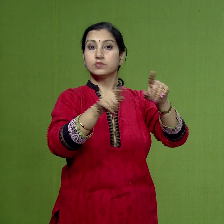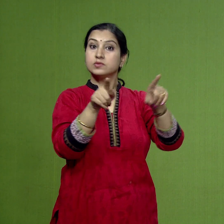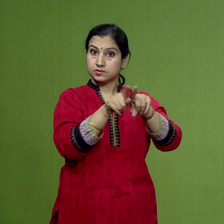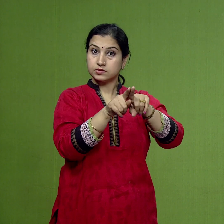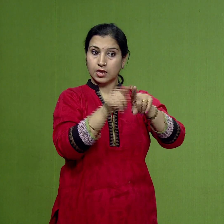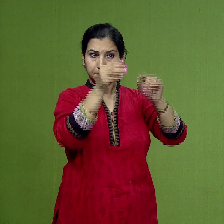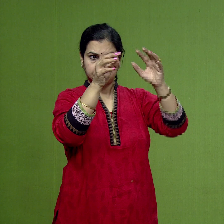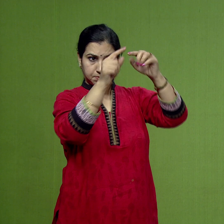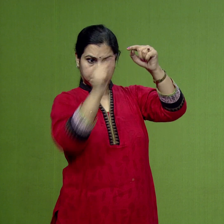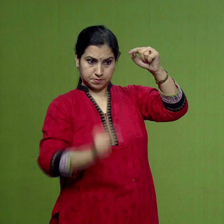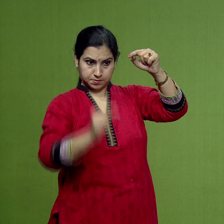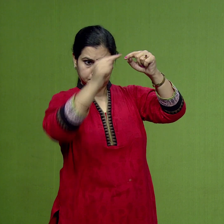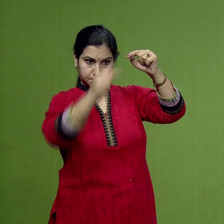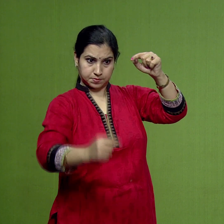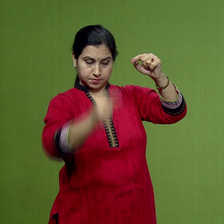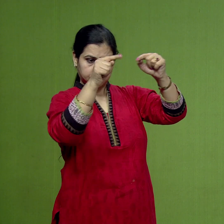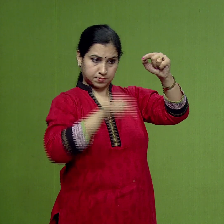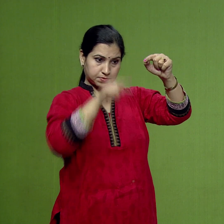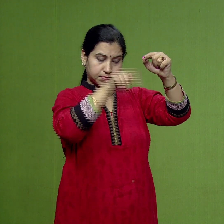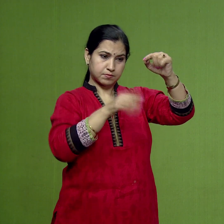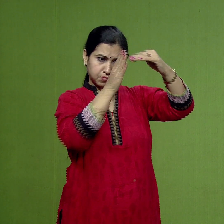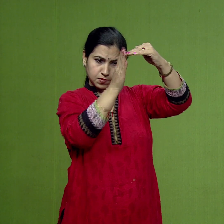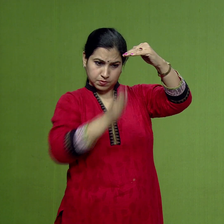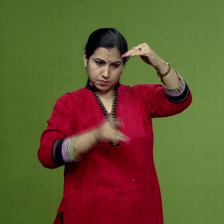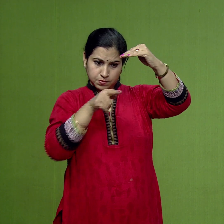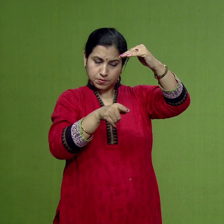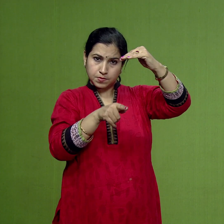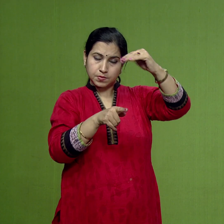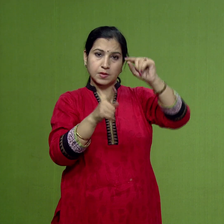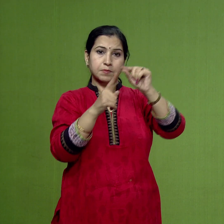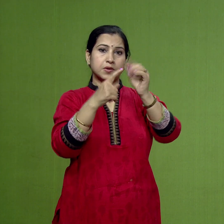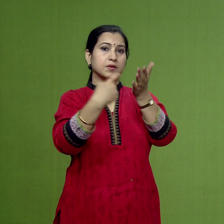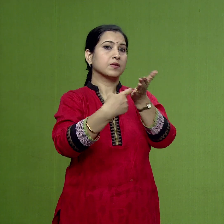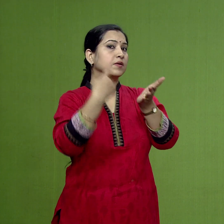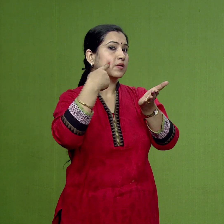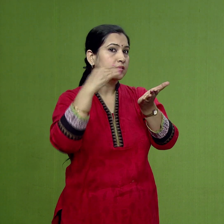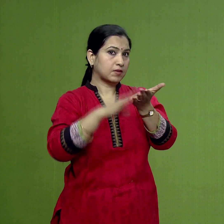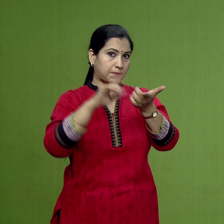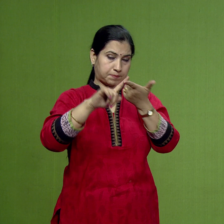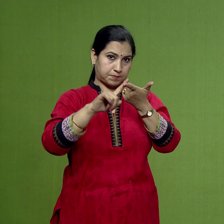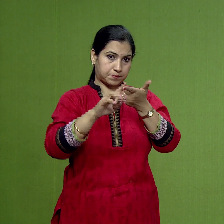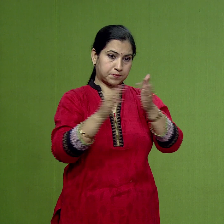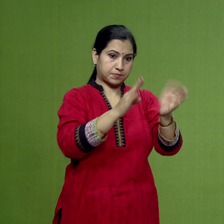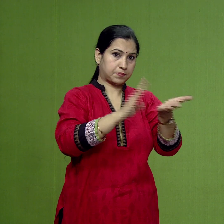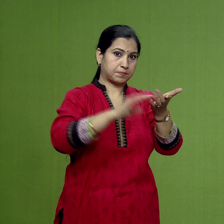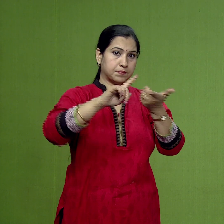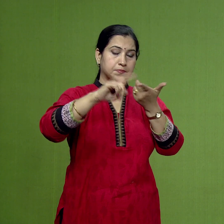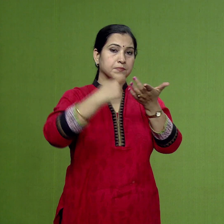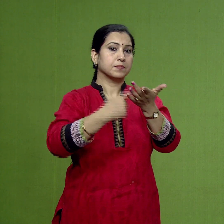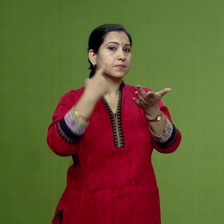The second one is the prime meridian at the Greenwich in England that runs from north-south